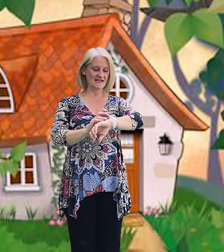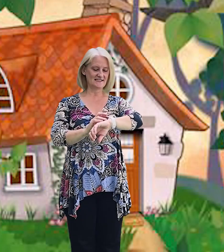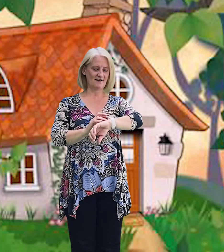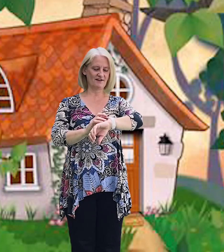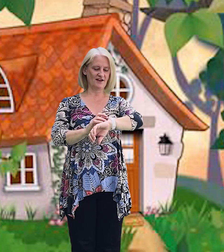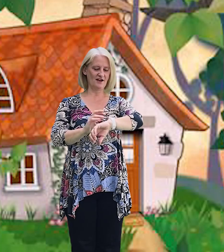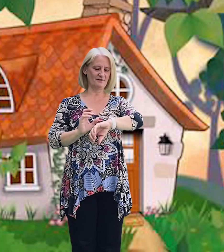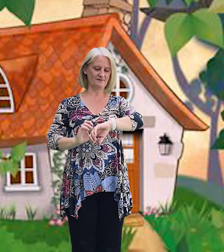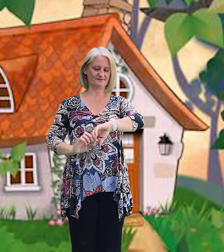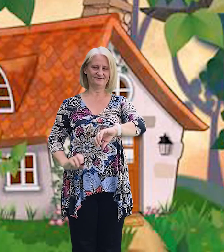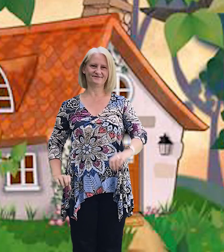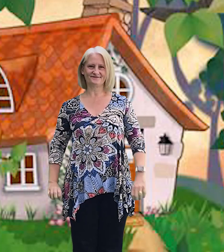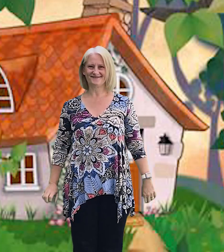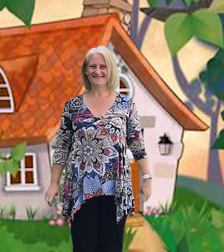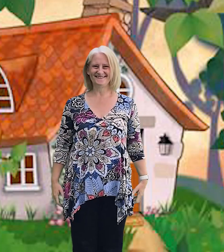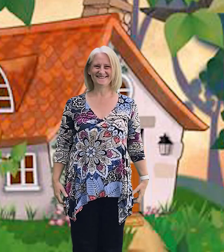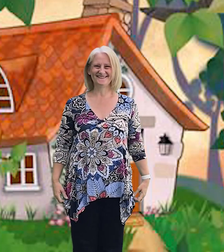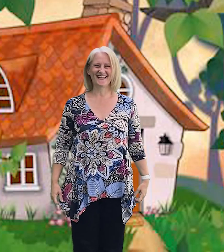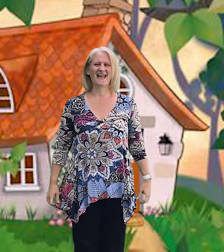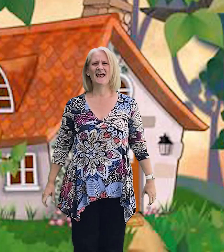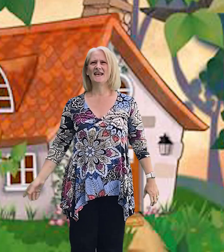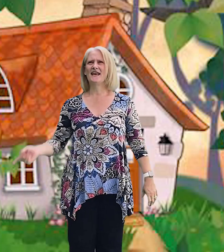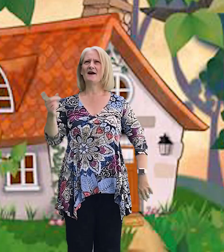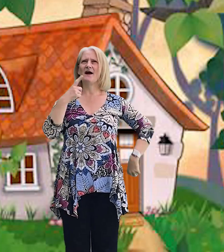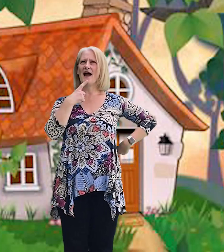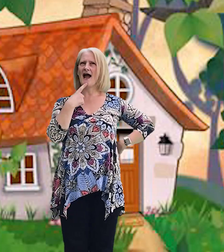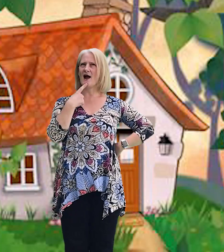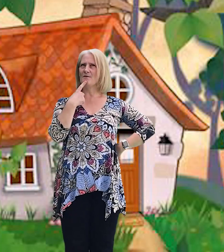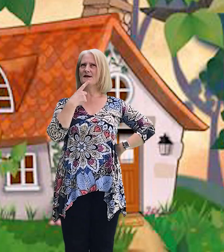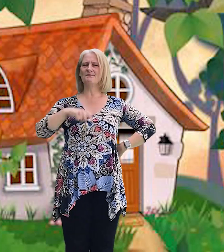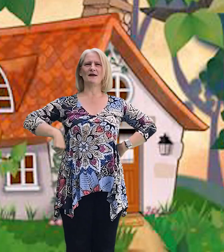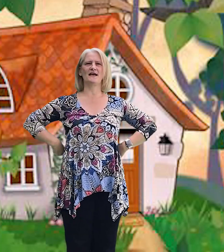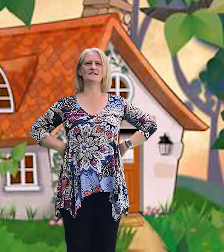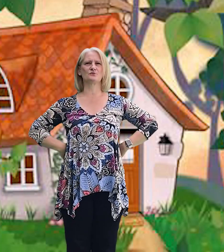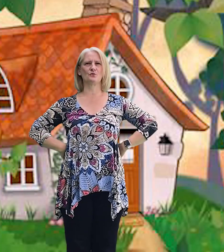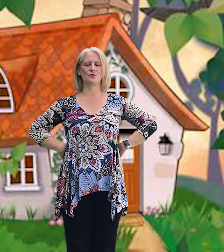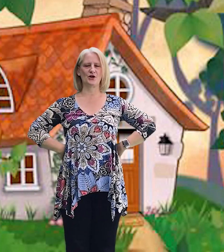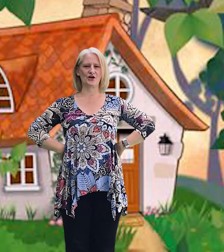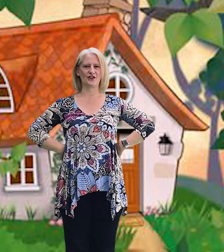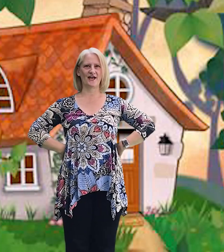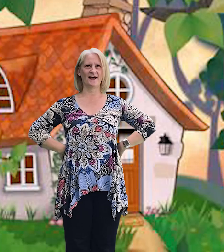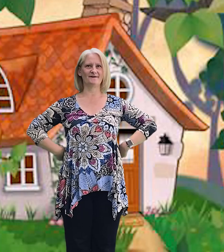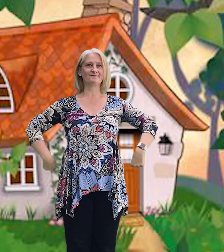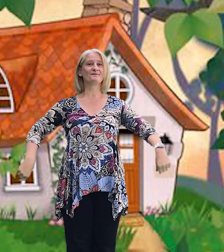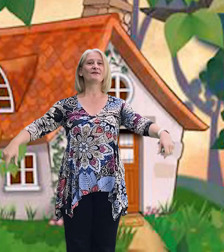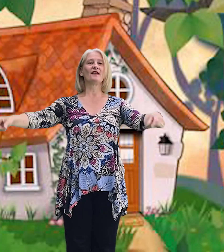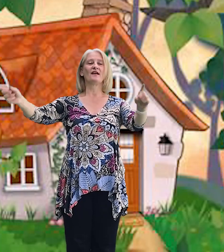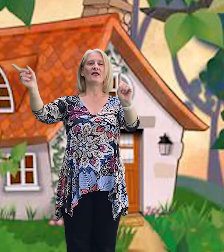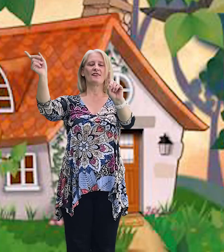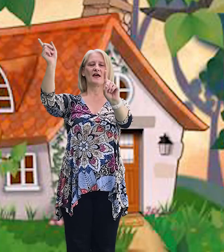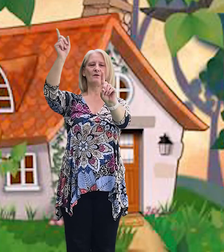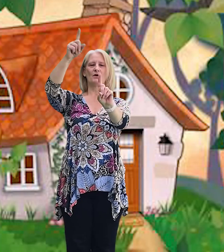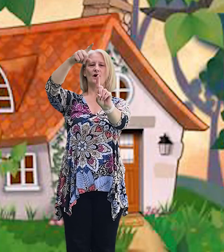let's have a go. Now how many bears were there? There were